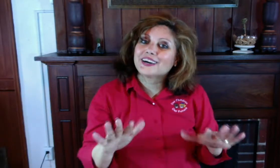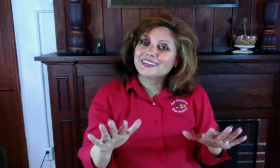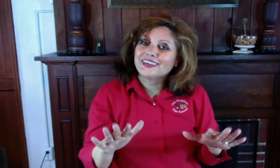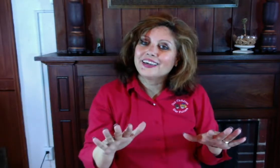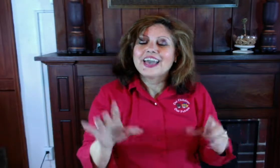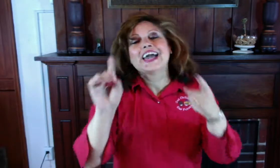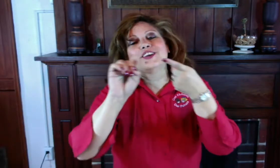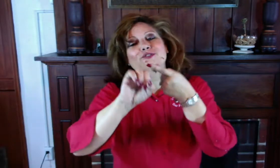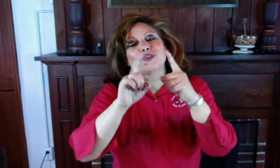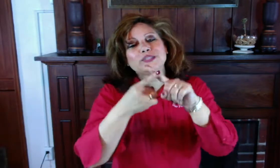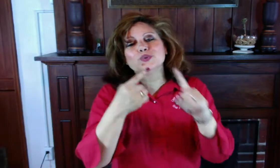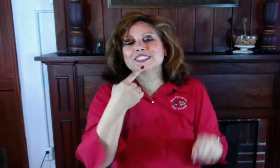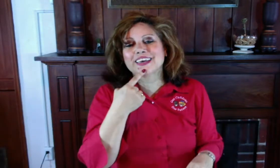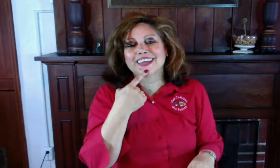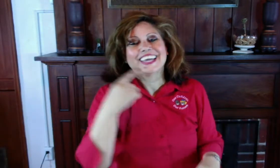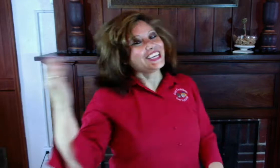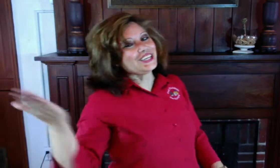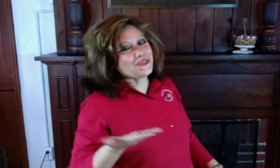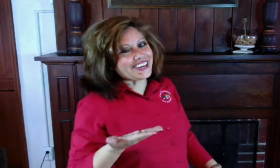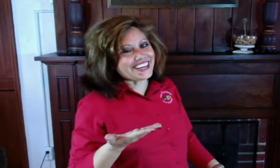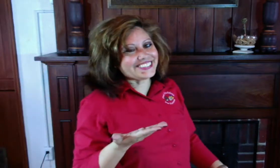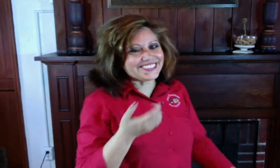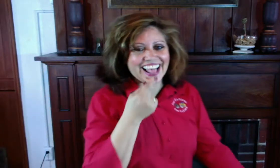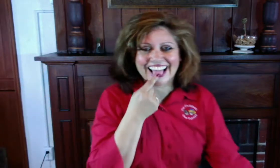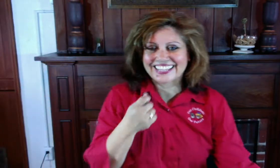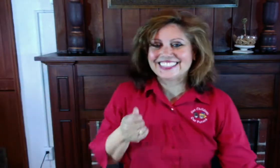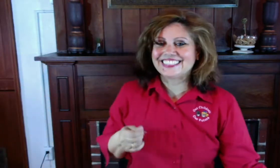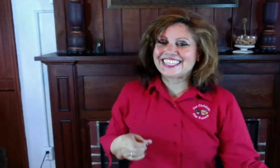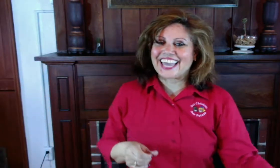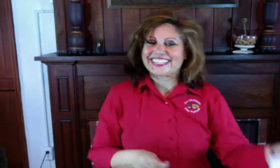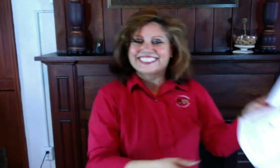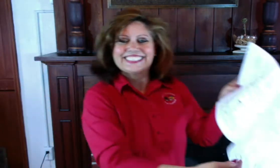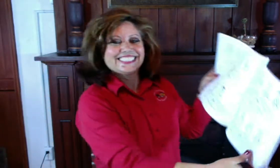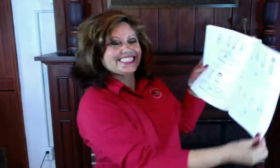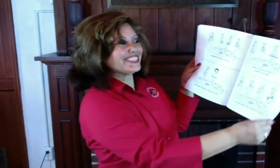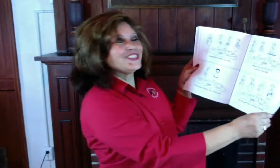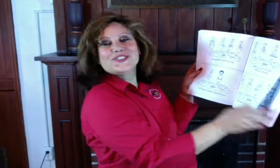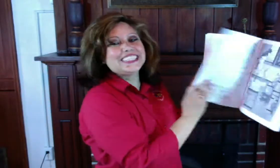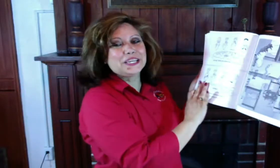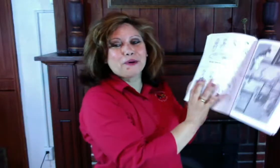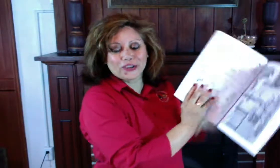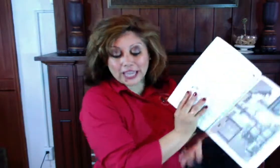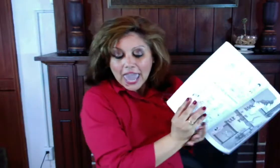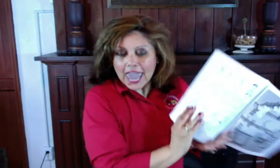done, and our friends will say, "You're welcome." Yeah. Great